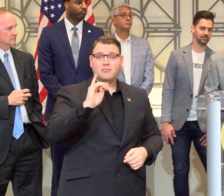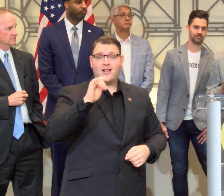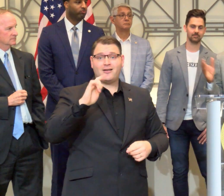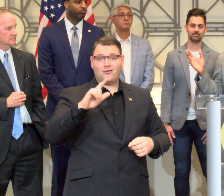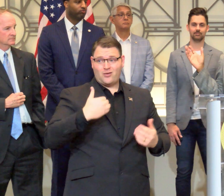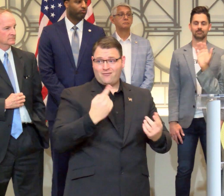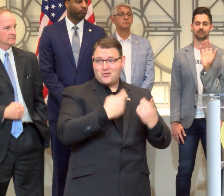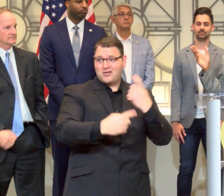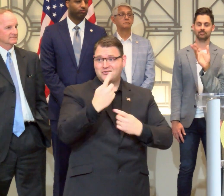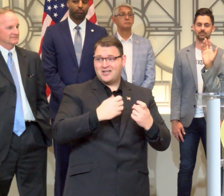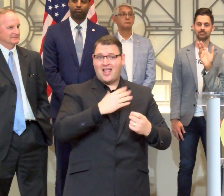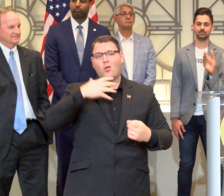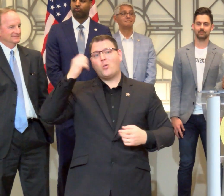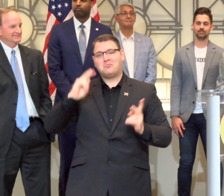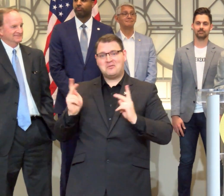and then these older folk here,